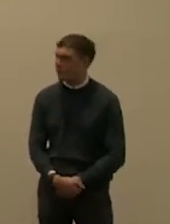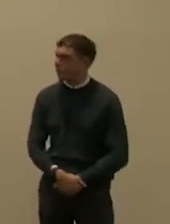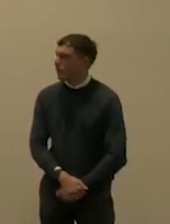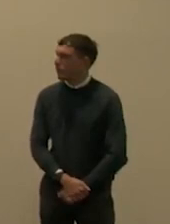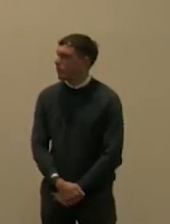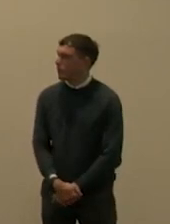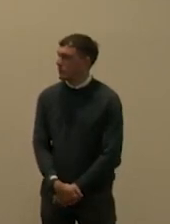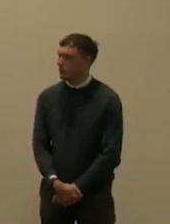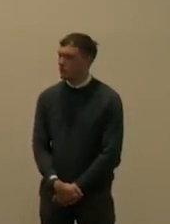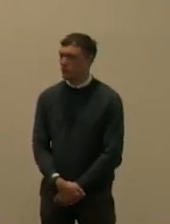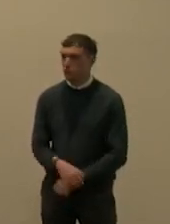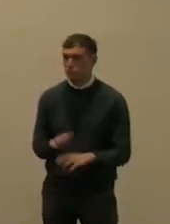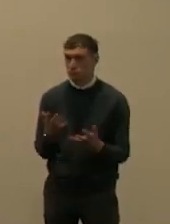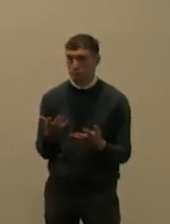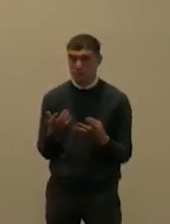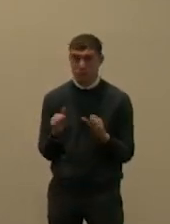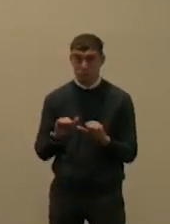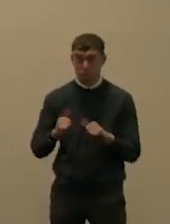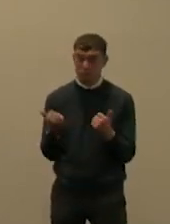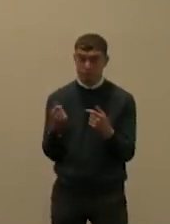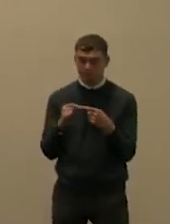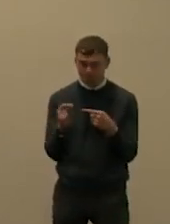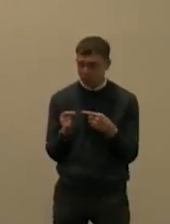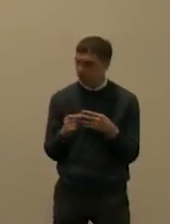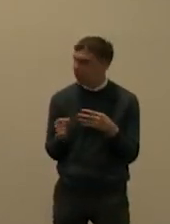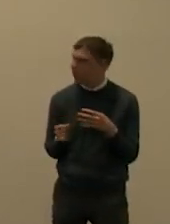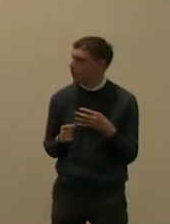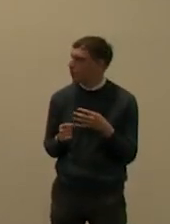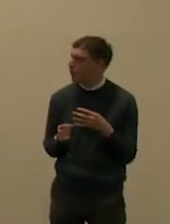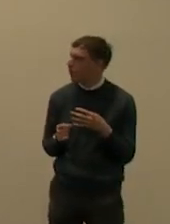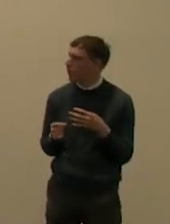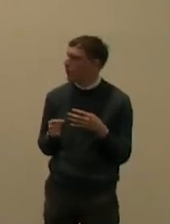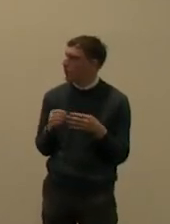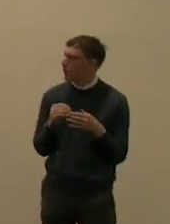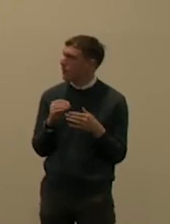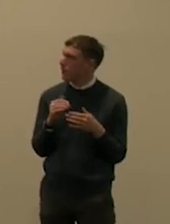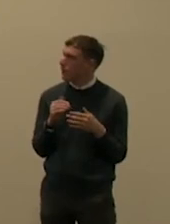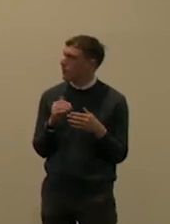so a really cool feature here is insights.